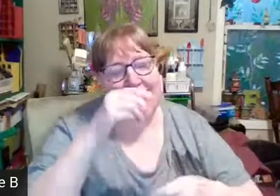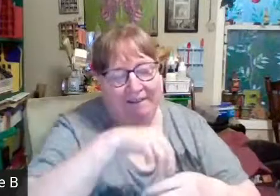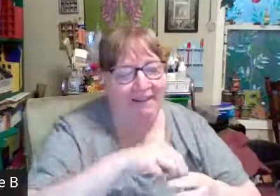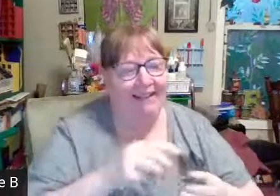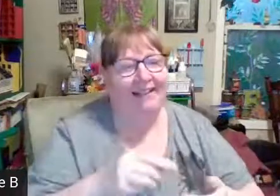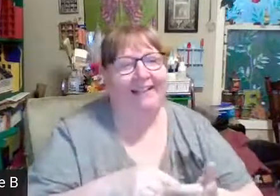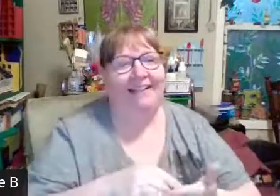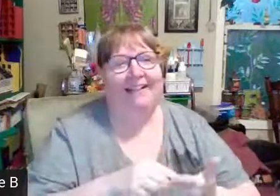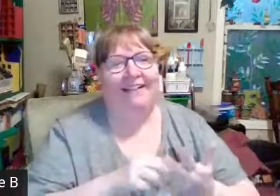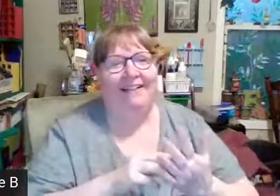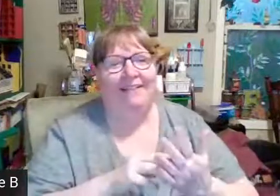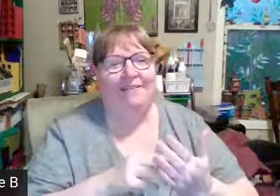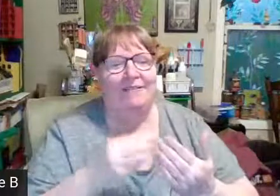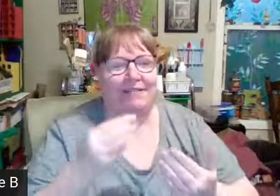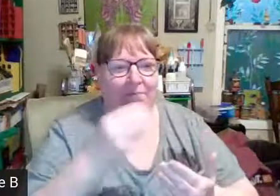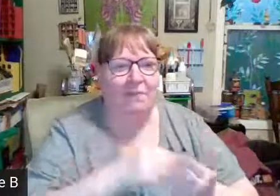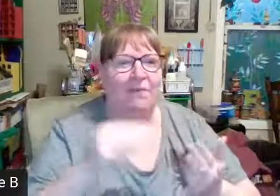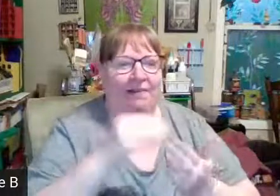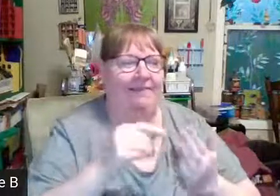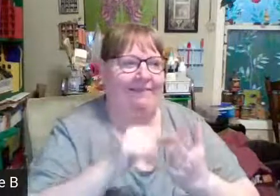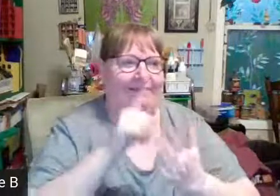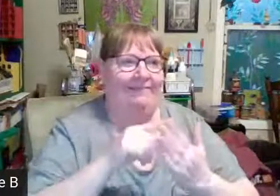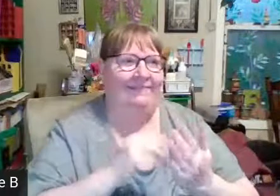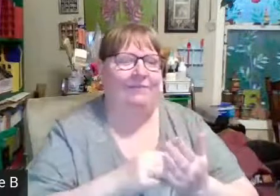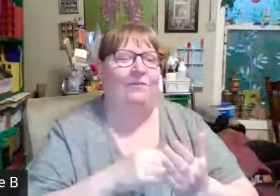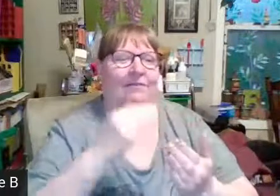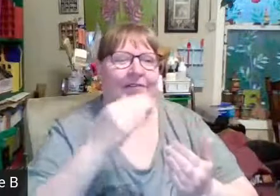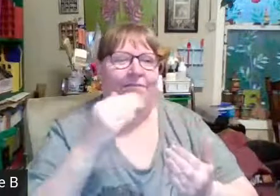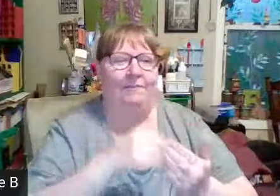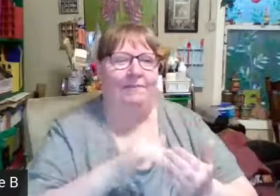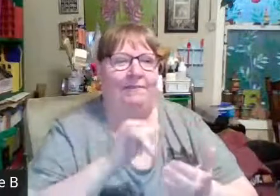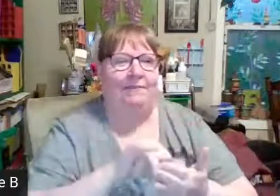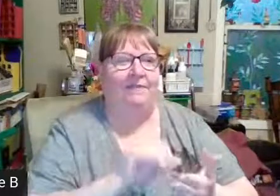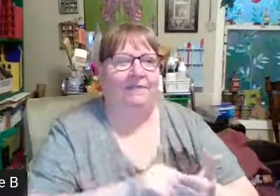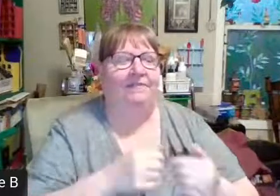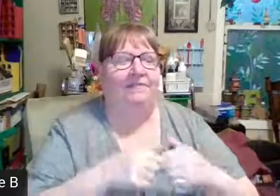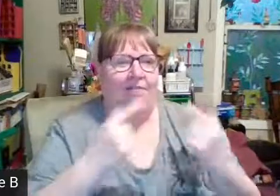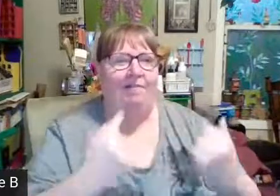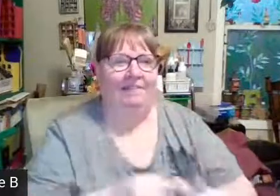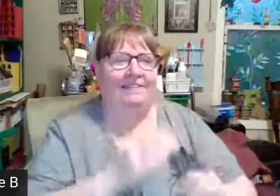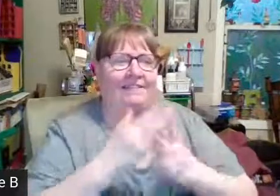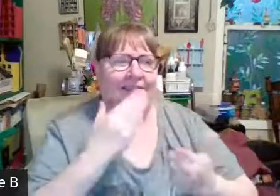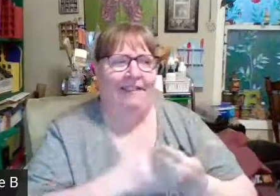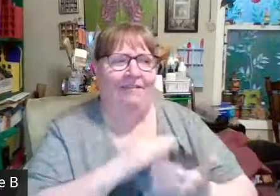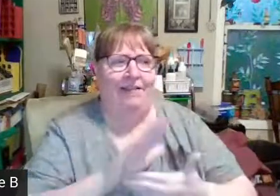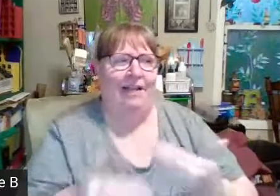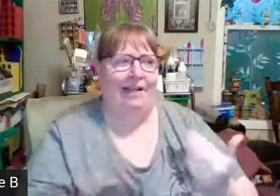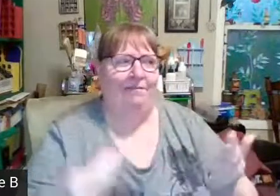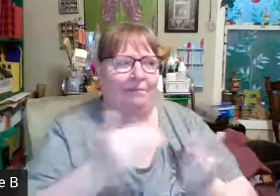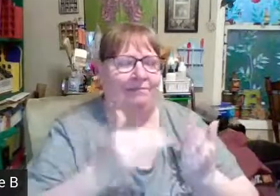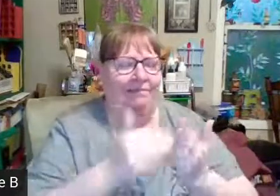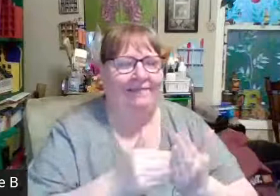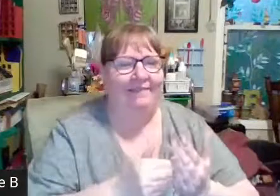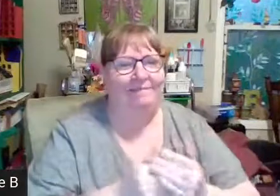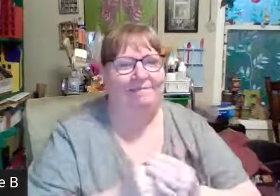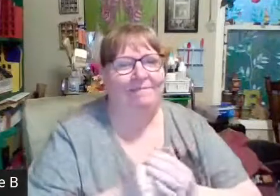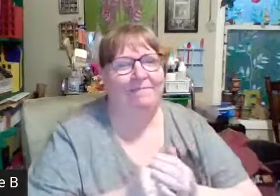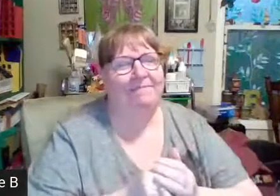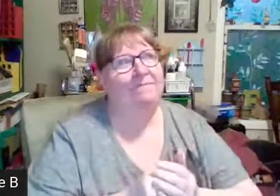So that really is what happens. And honestly, I love that I don't know if you guys know this,